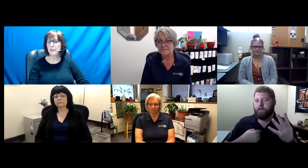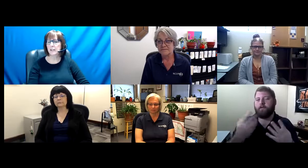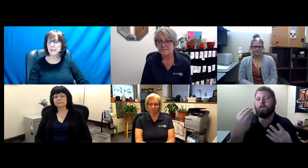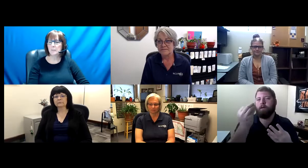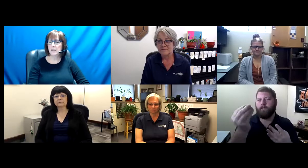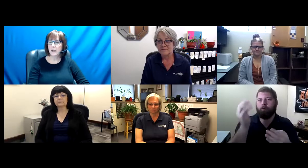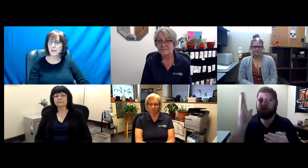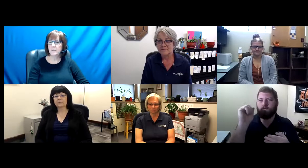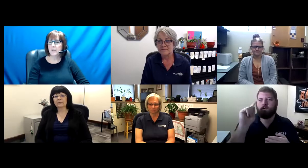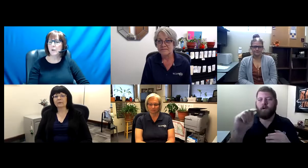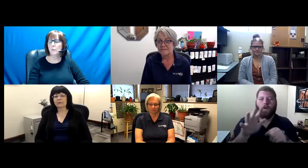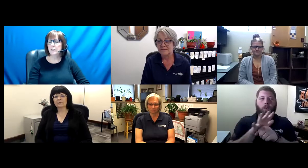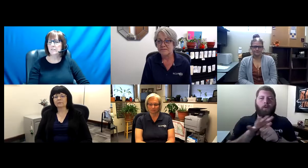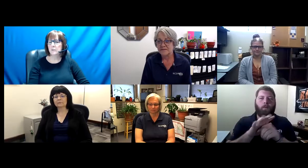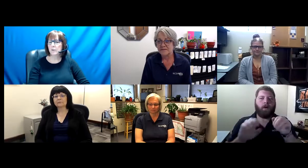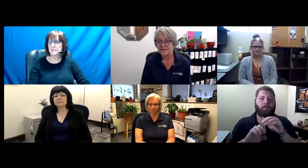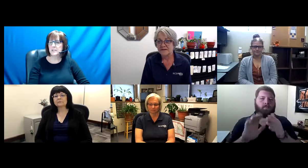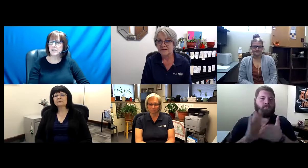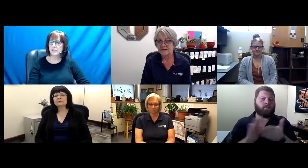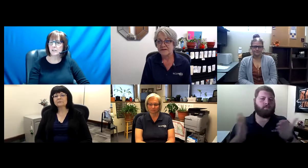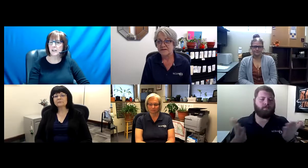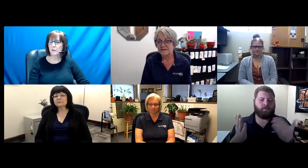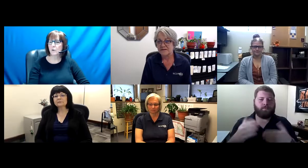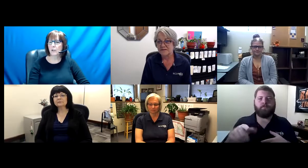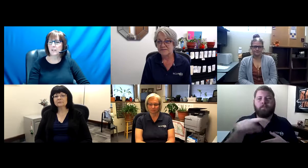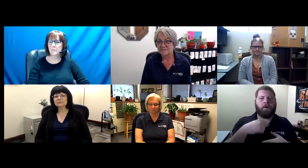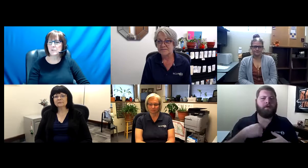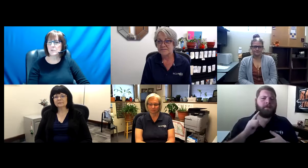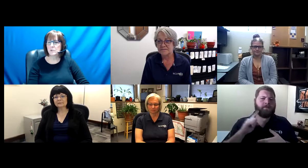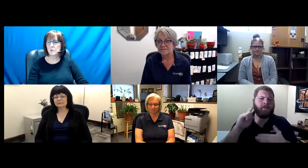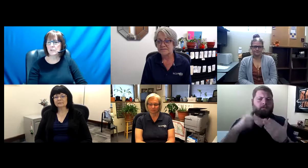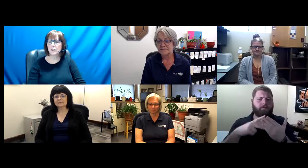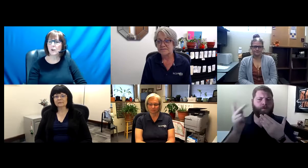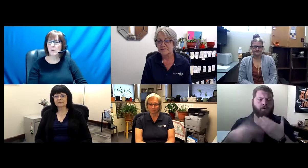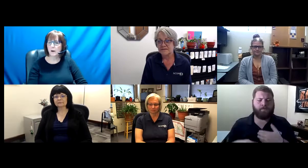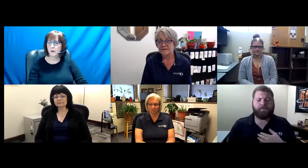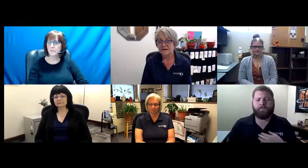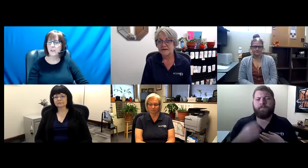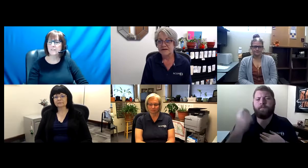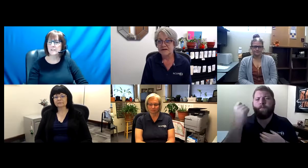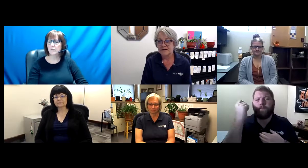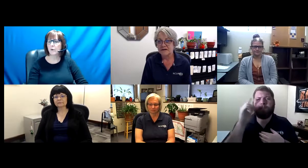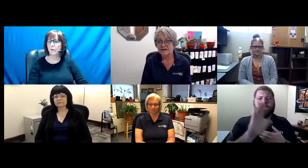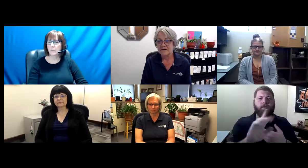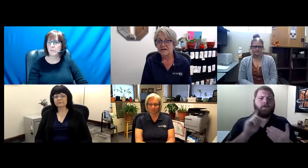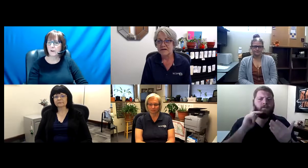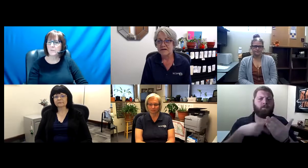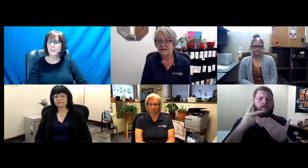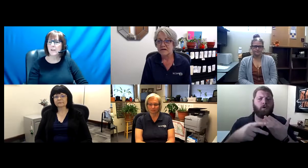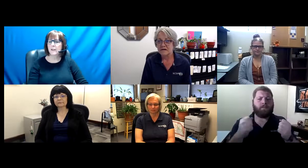Kim, and I. We had given a presentation at a local elementary school here in Omaha. They have a deaf program there. The